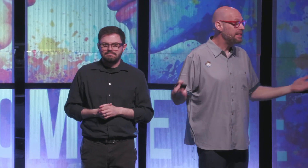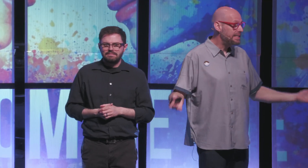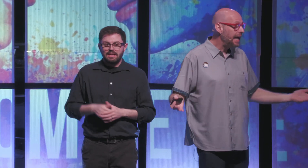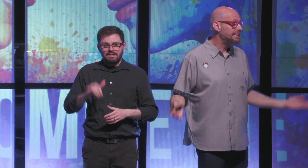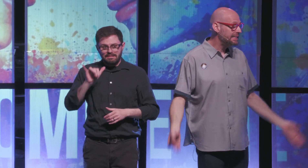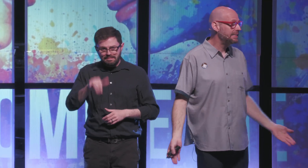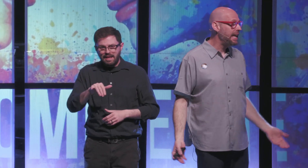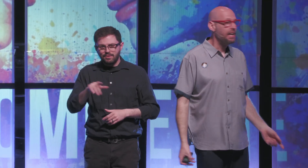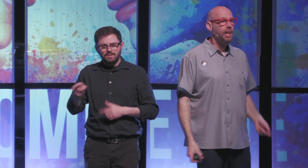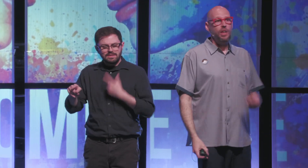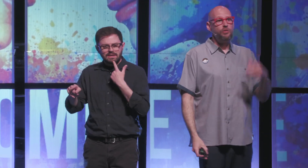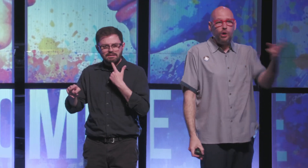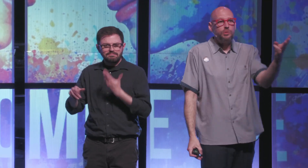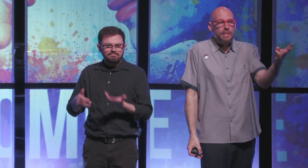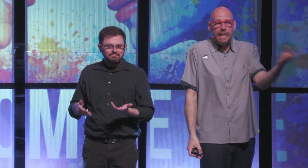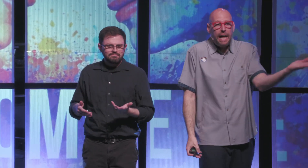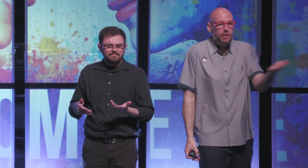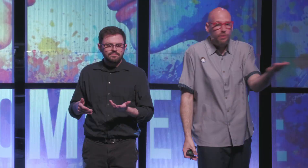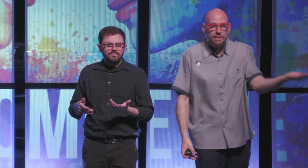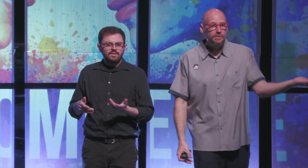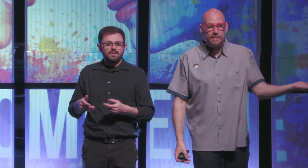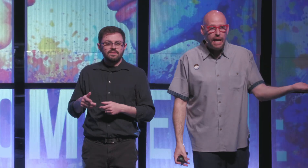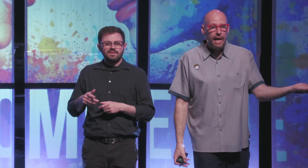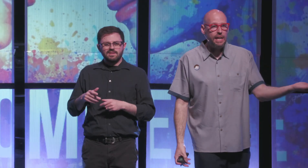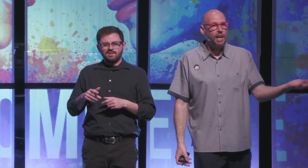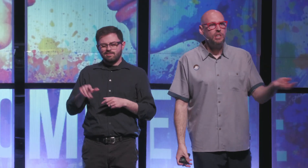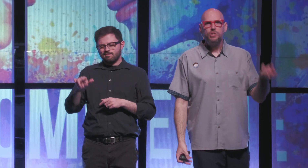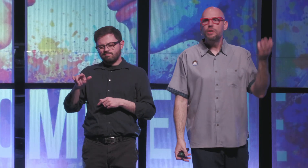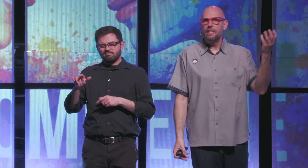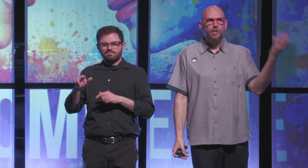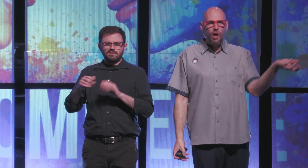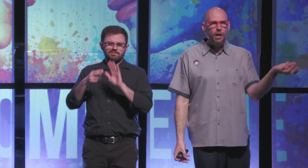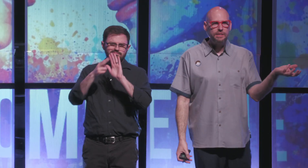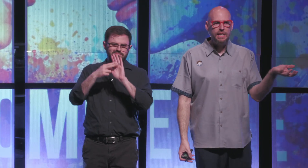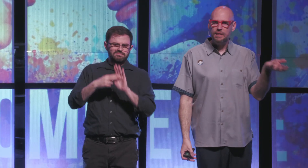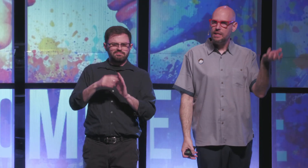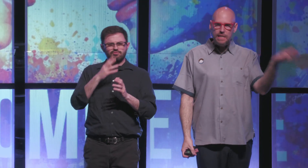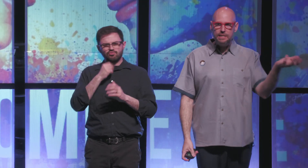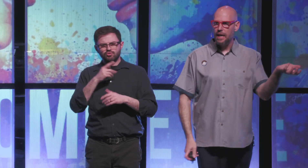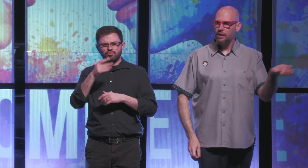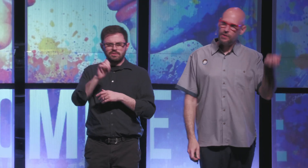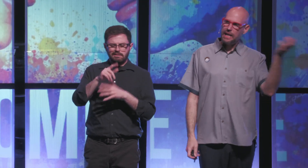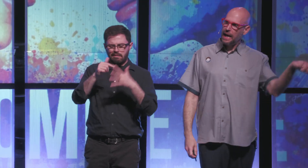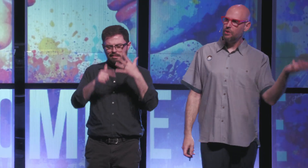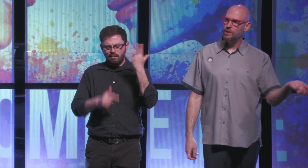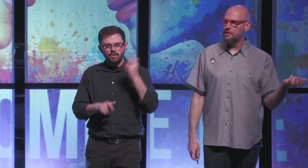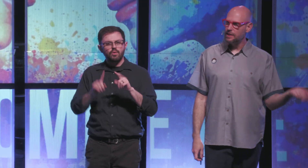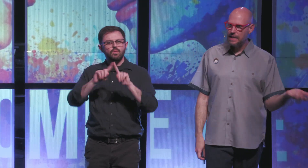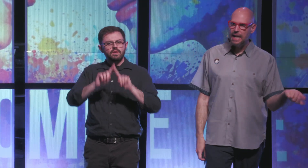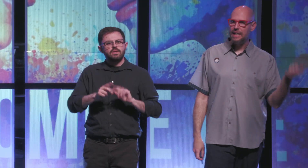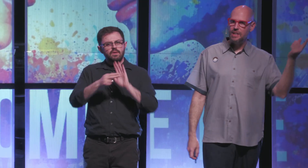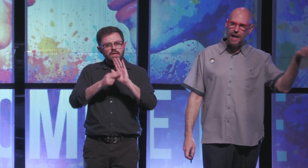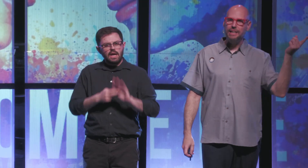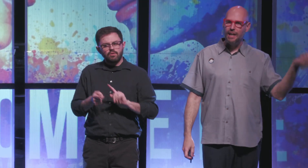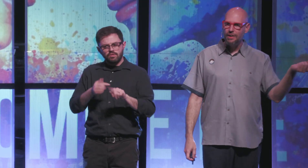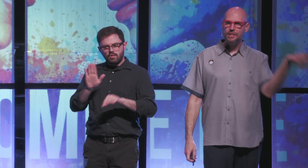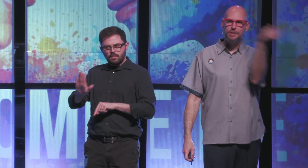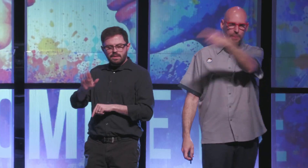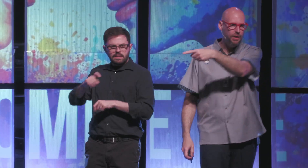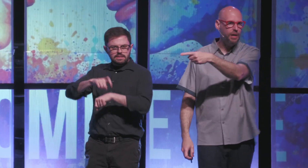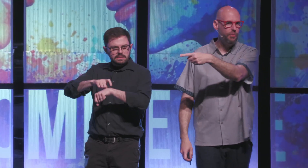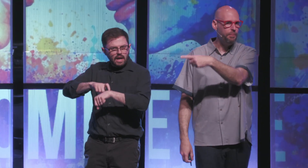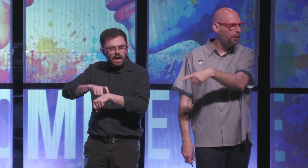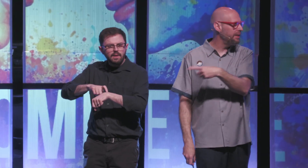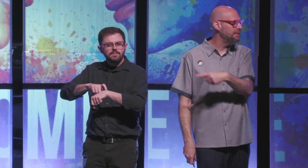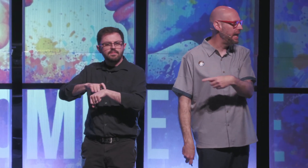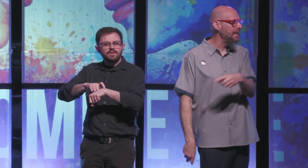That's what the text is saying. Those were the categories of the day. To get lost in the detail of the categories of the day and not carry the